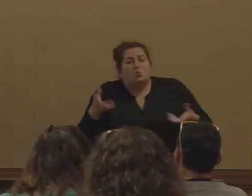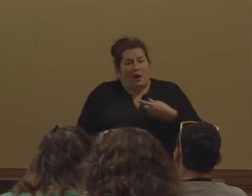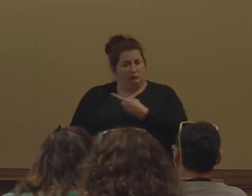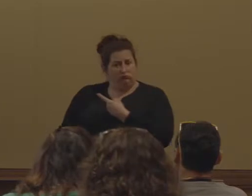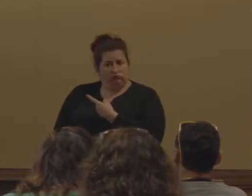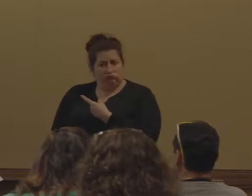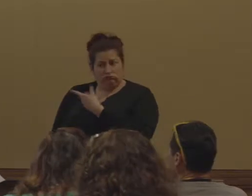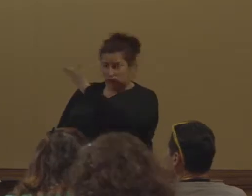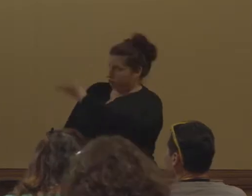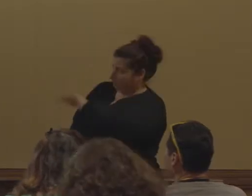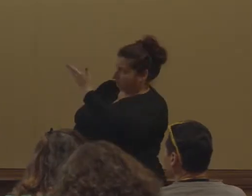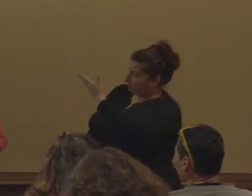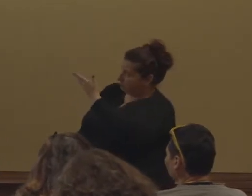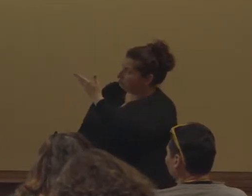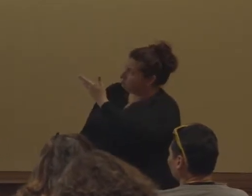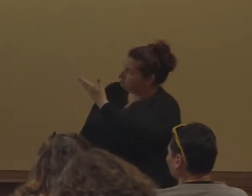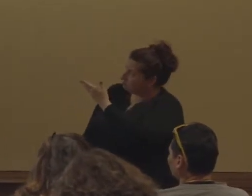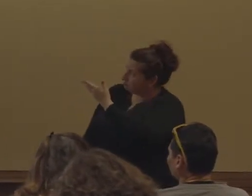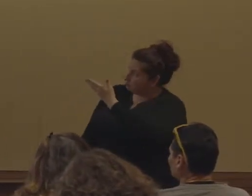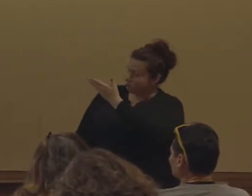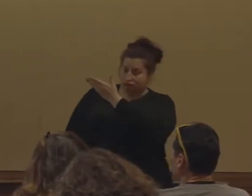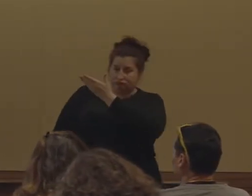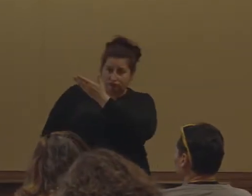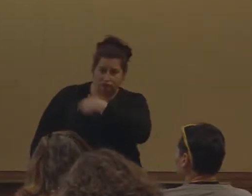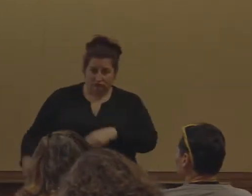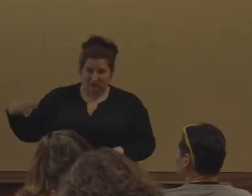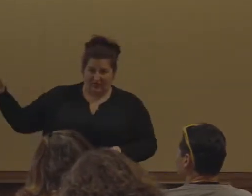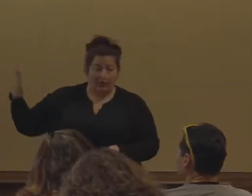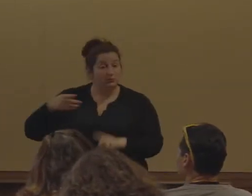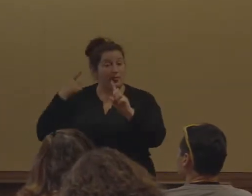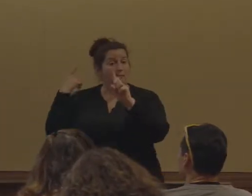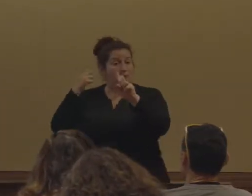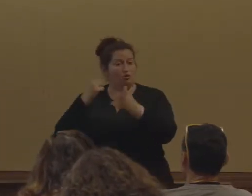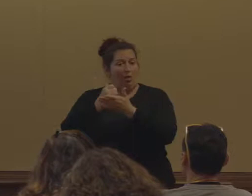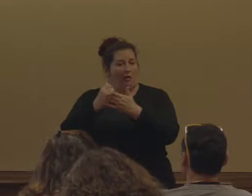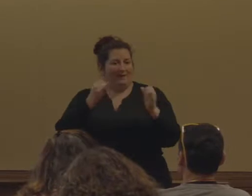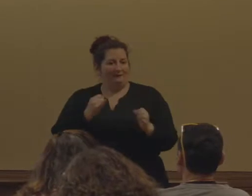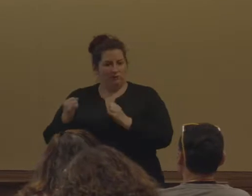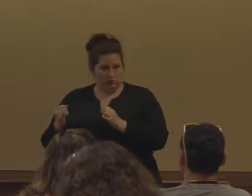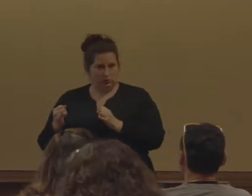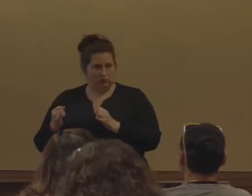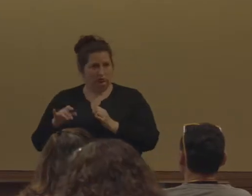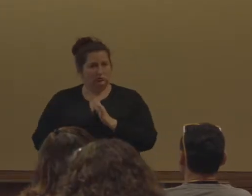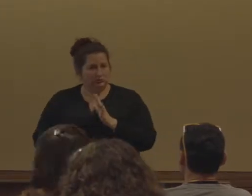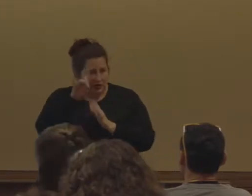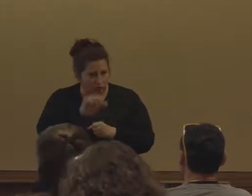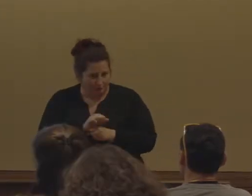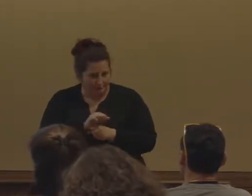We are known as the Florida's employment agency for individuals with disabilities. Our mission is to help individuals find a